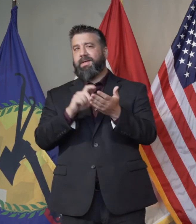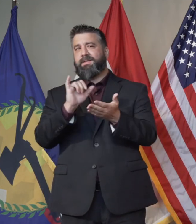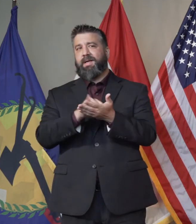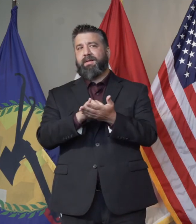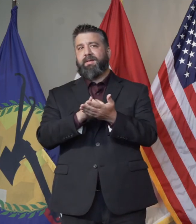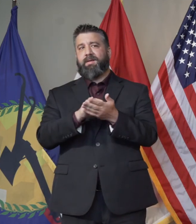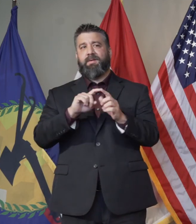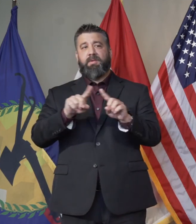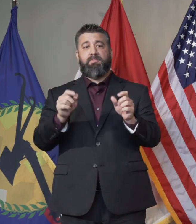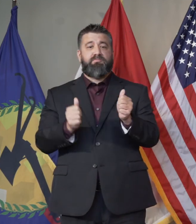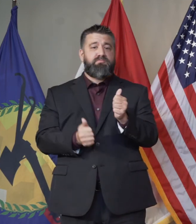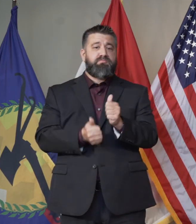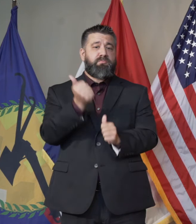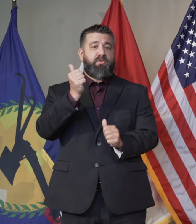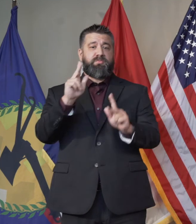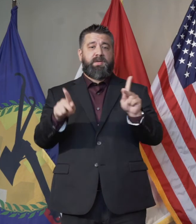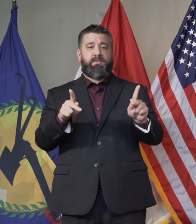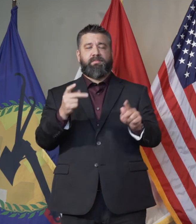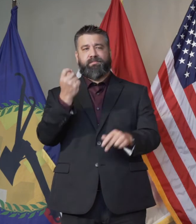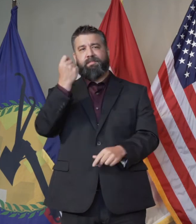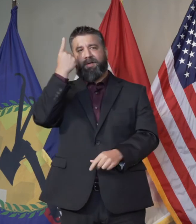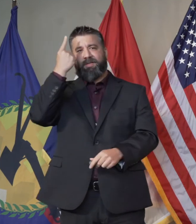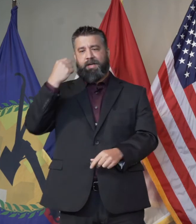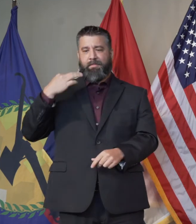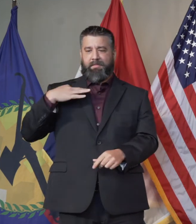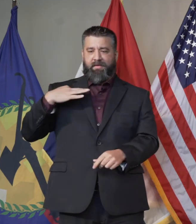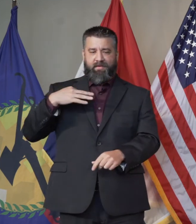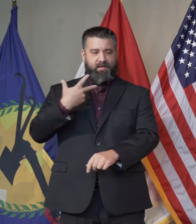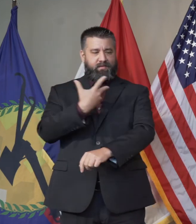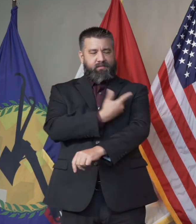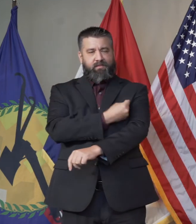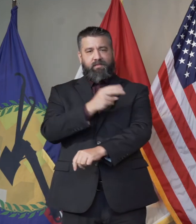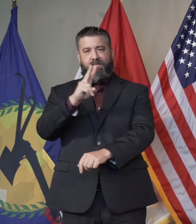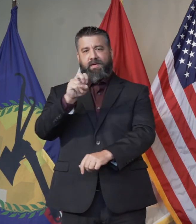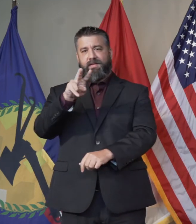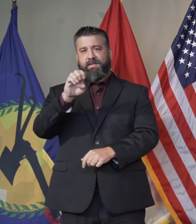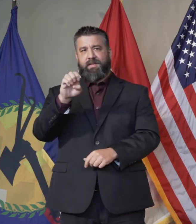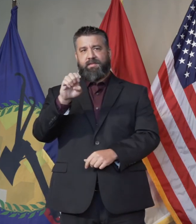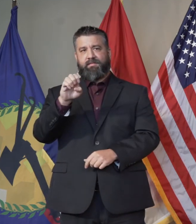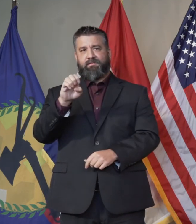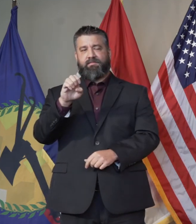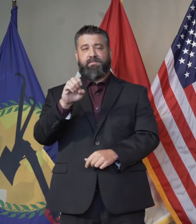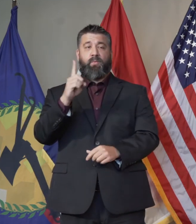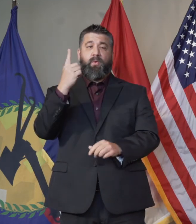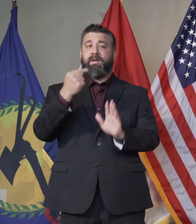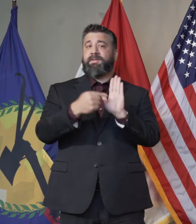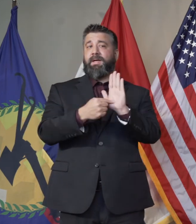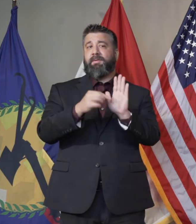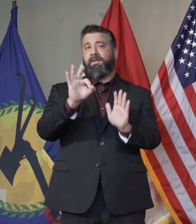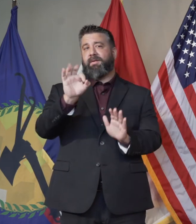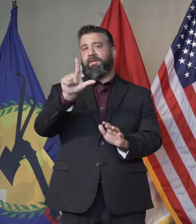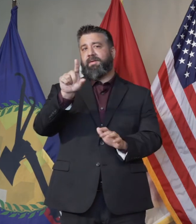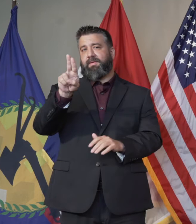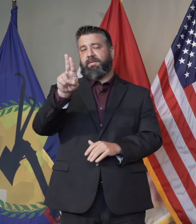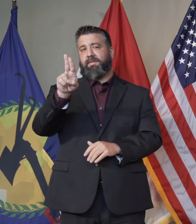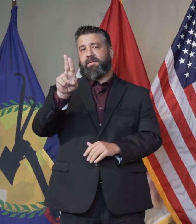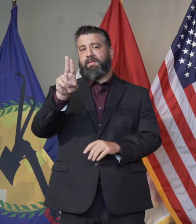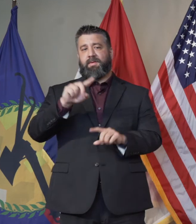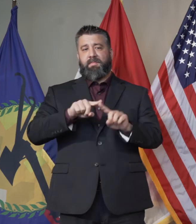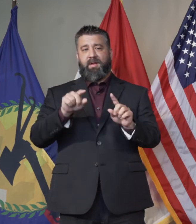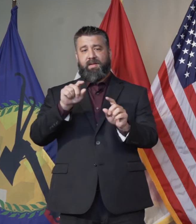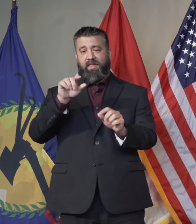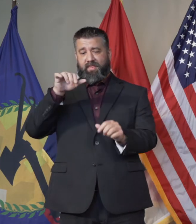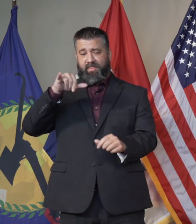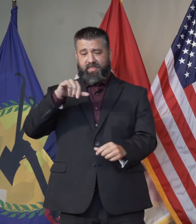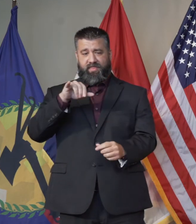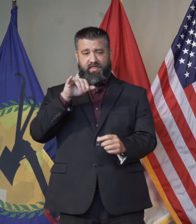the vast majority of folks recognize the benefit of vaccines, and influenza vaccine is an example of that. But this particular